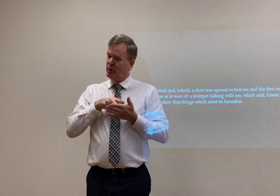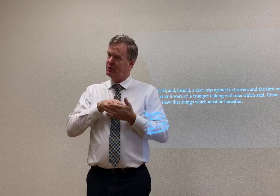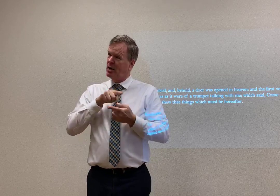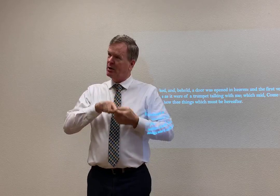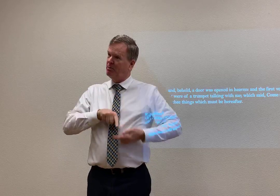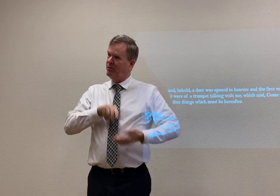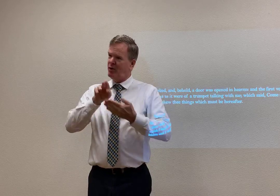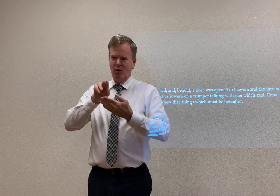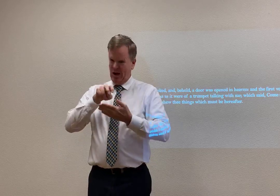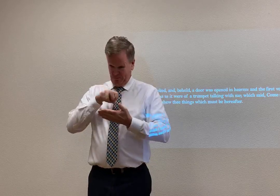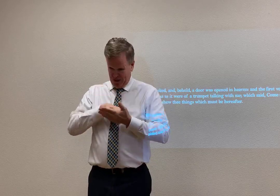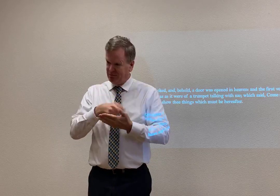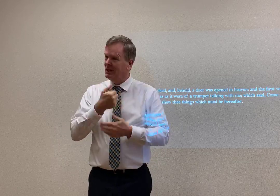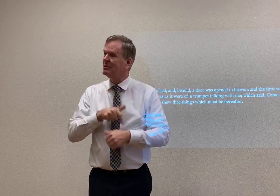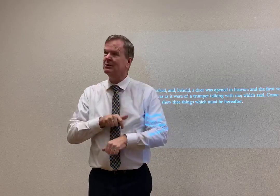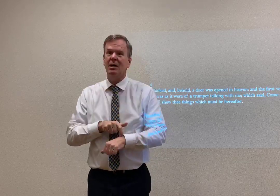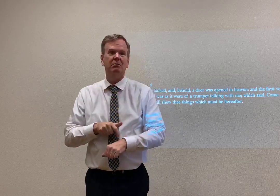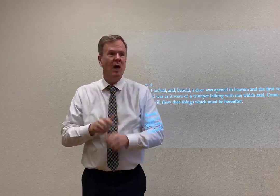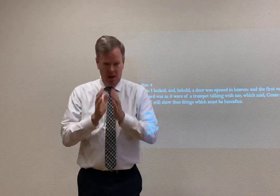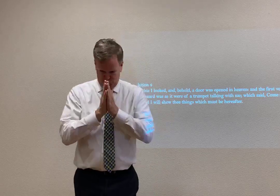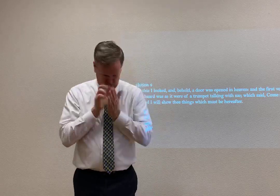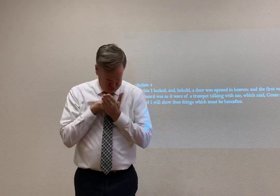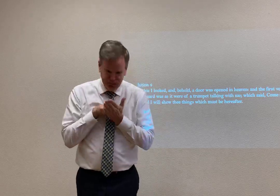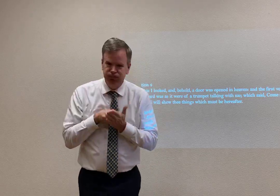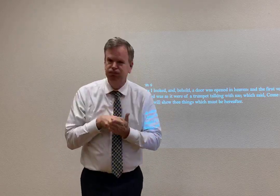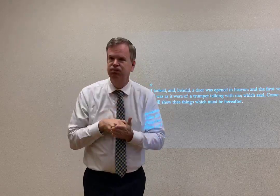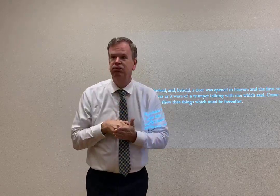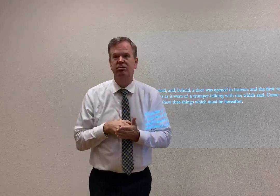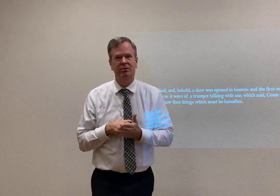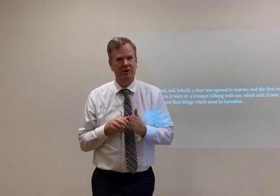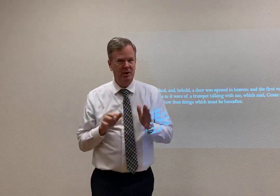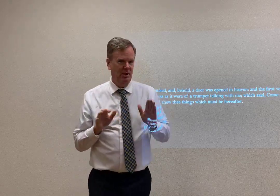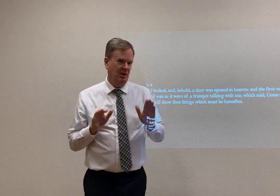wait until we're in his presence to do it? No, we can do it right now. We can do it at any time.